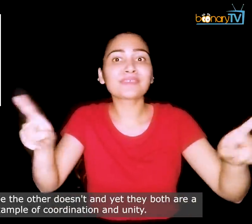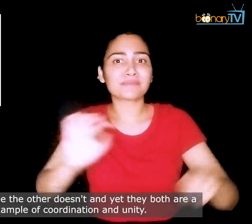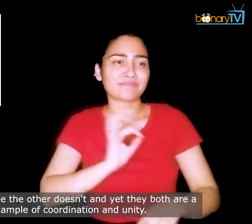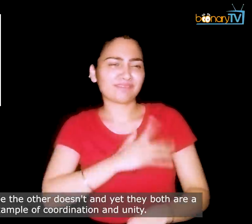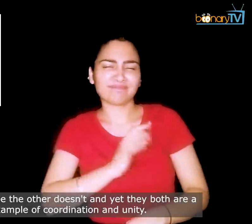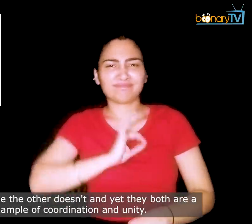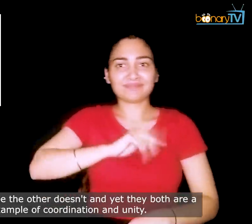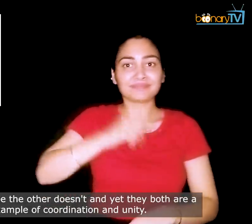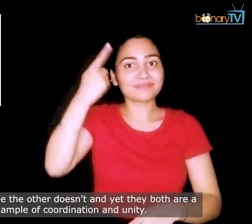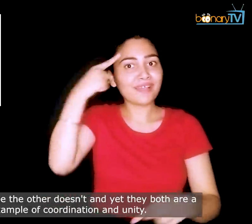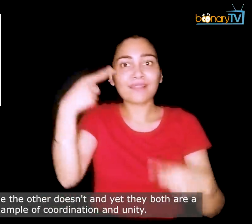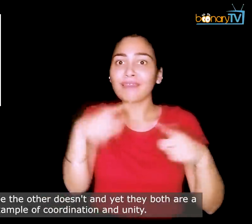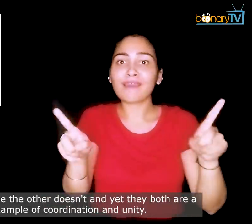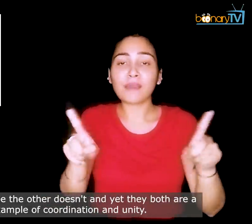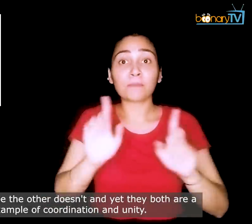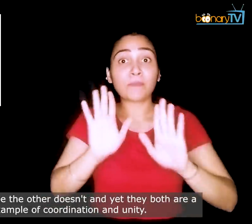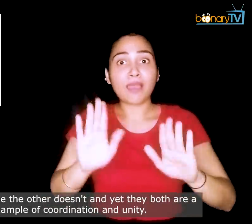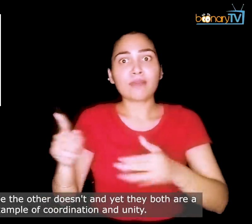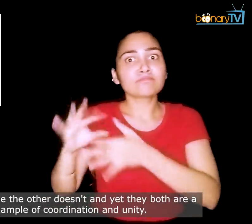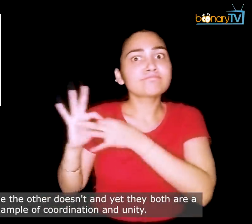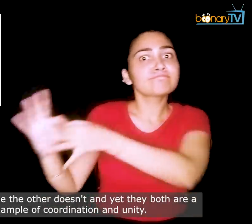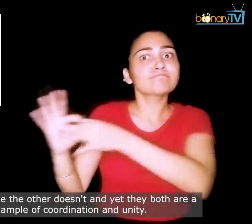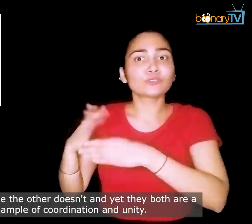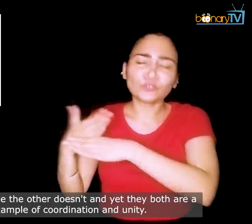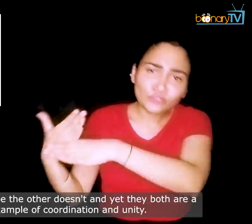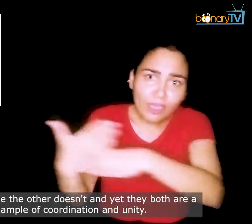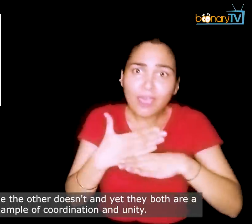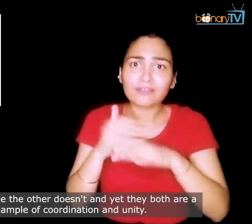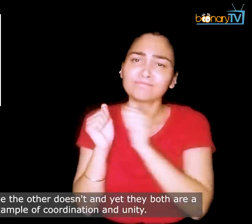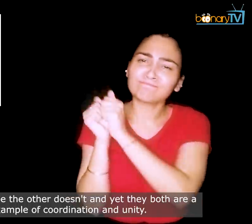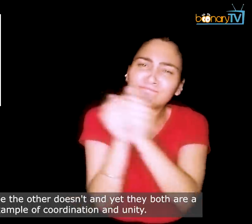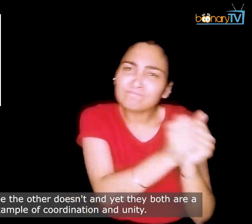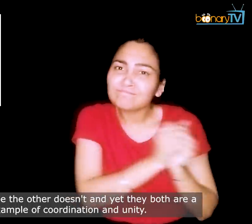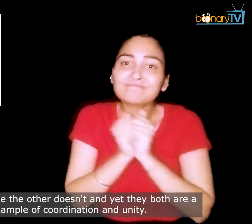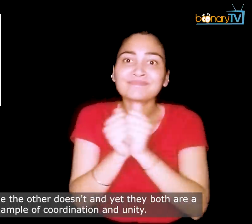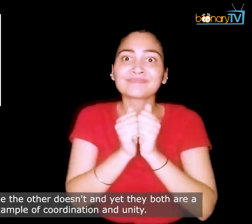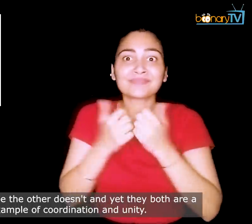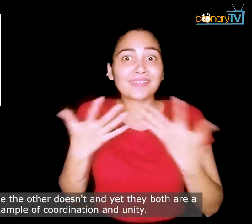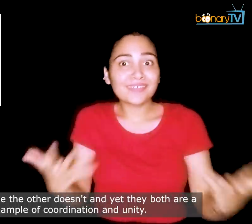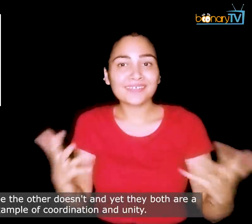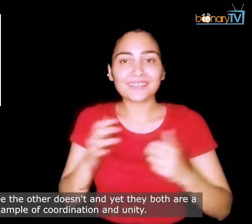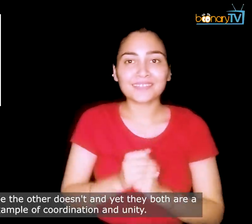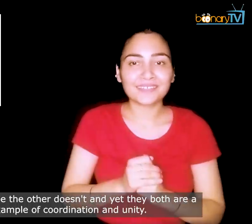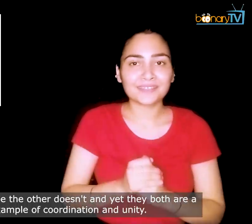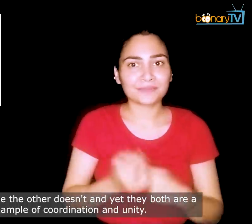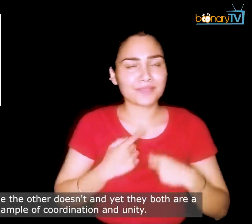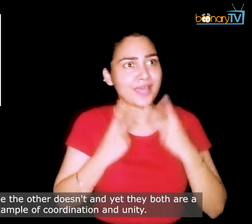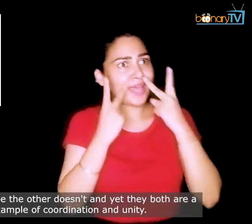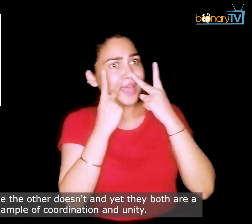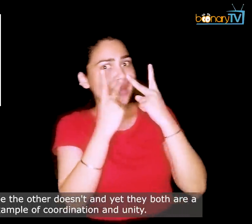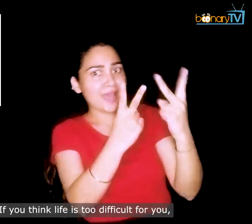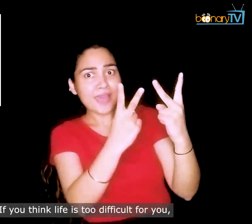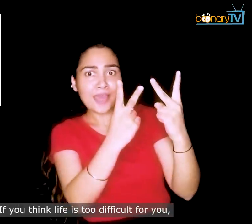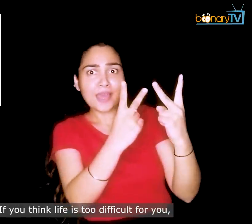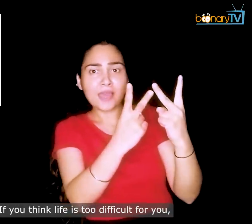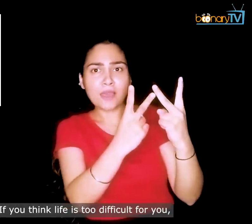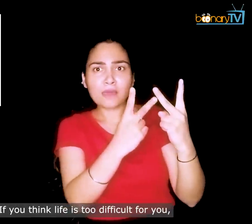maybe the other doesn't. And yet, they both are a perfect example of coordination and unity. Look at them.